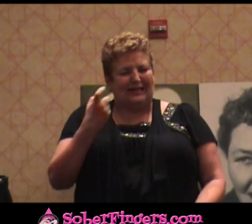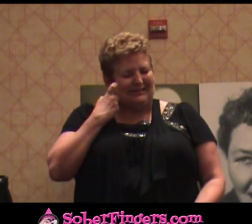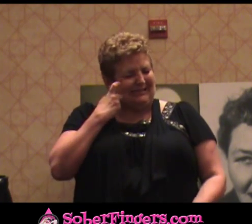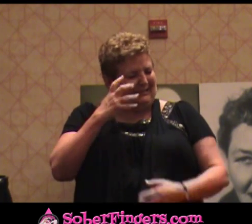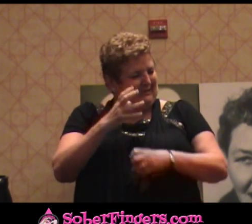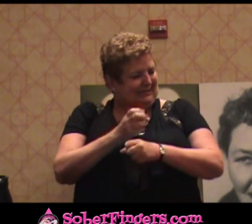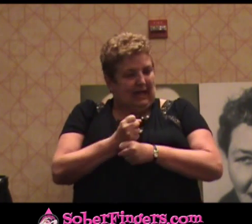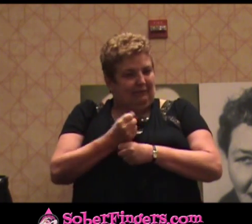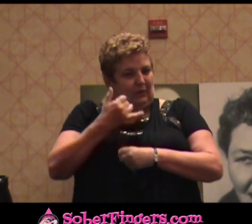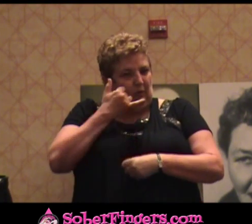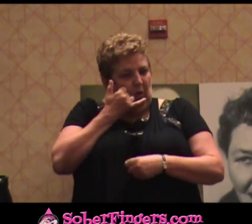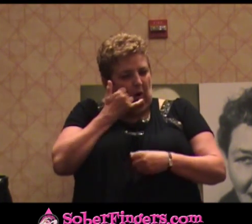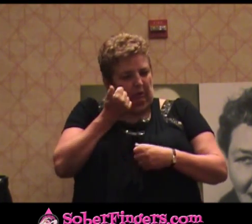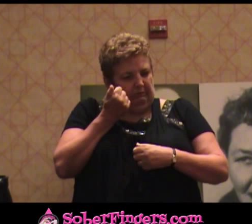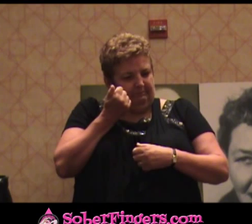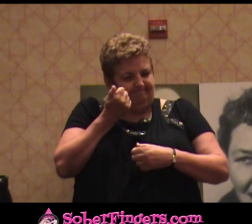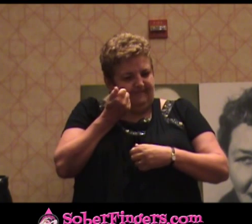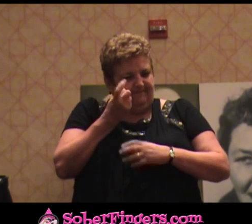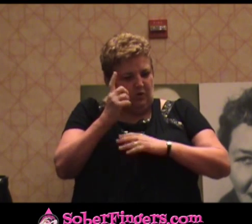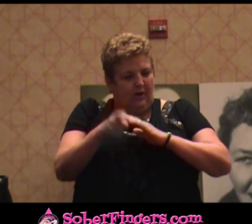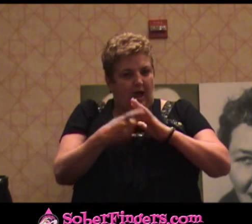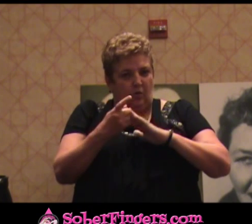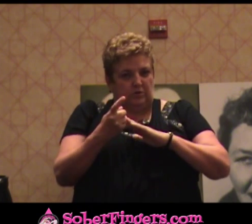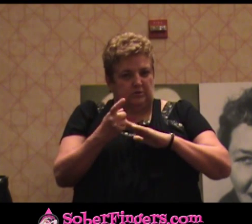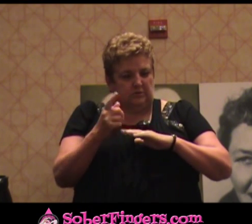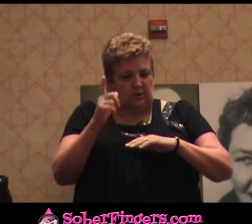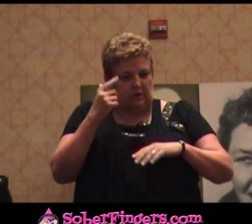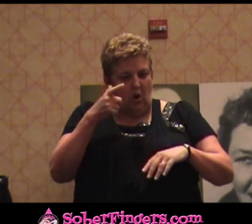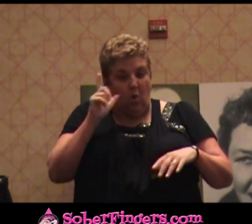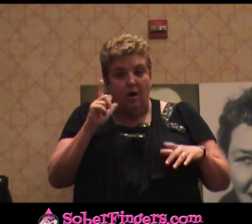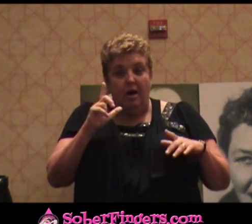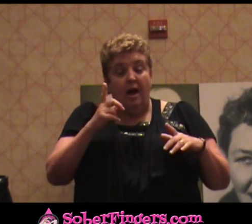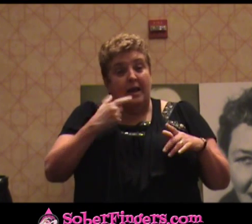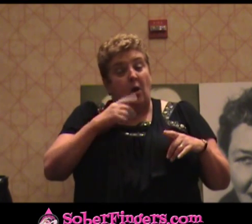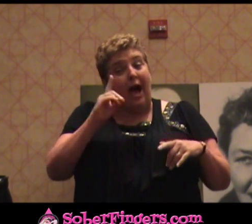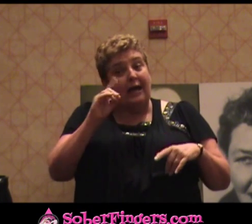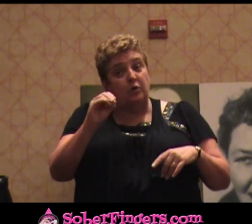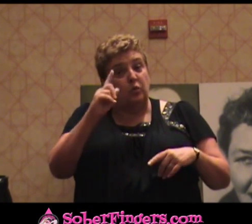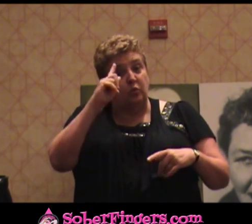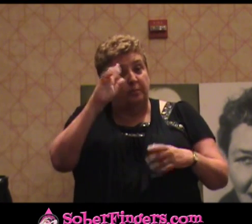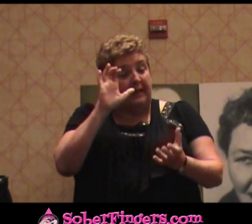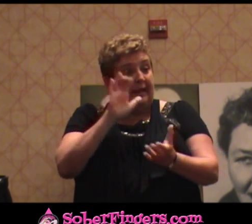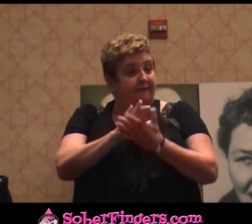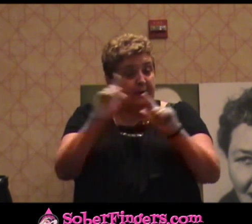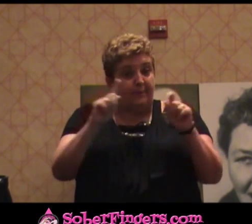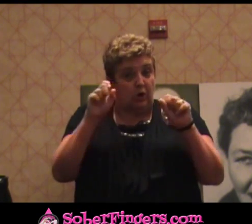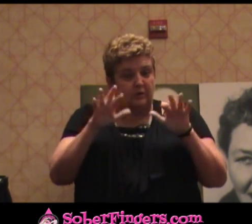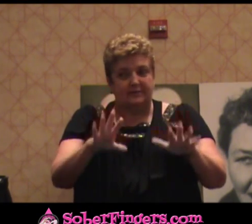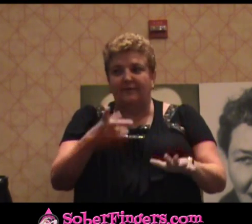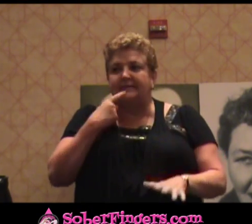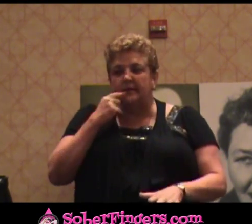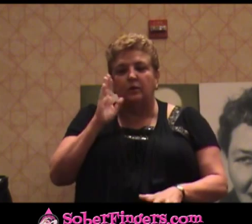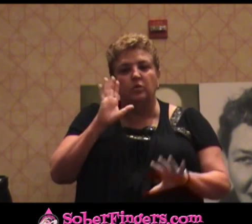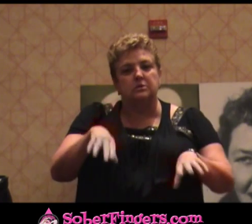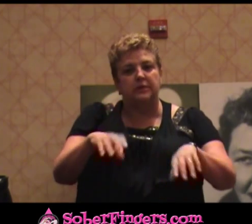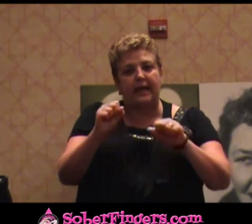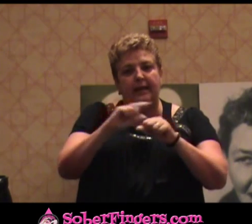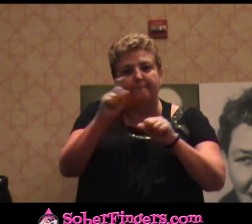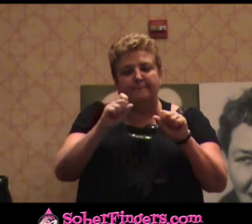ago that I'm not going to see her unless I told them I believe in miracles. They were like, it'll take a miracle for her to come out of that, but more than likely